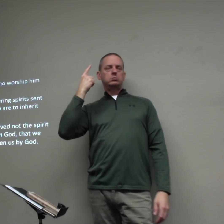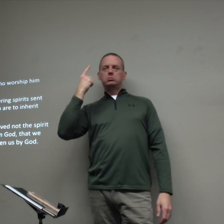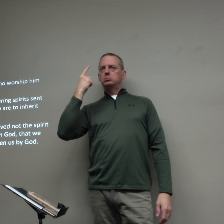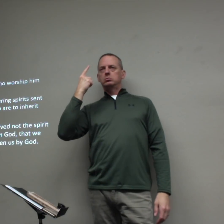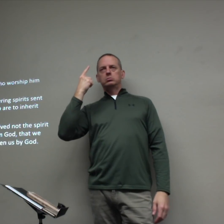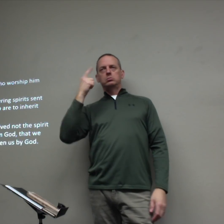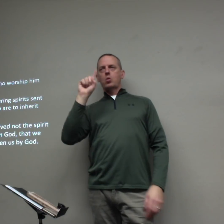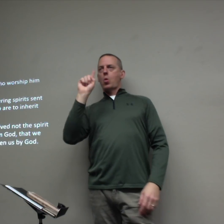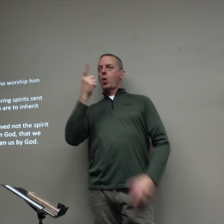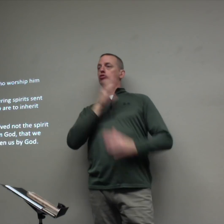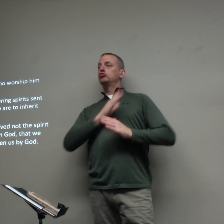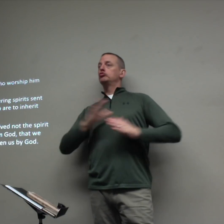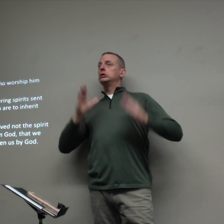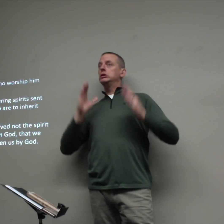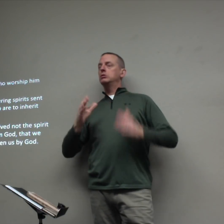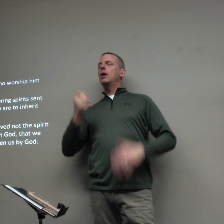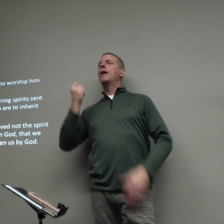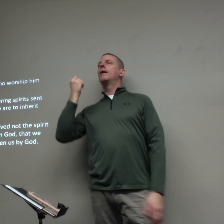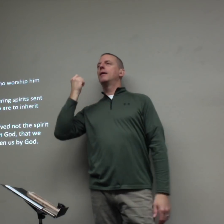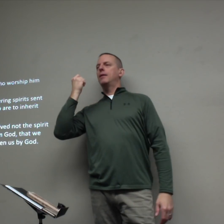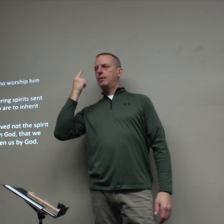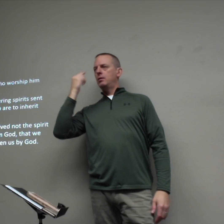it. Only Christians can understand.